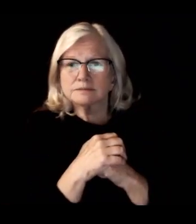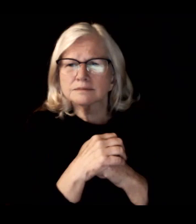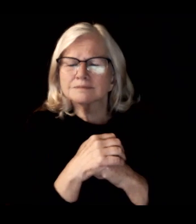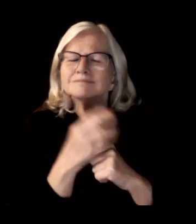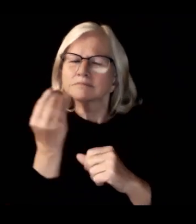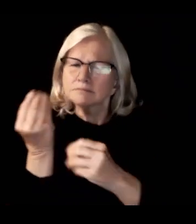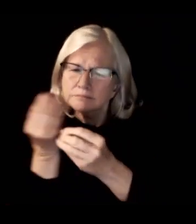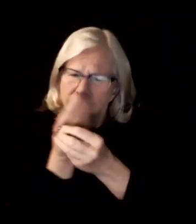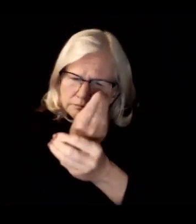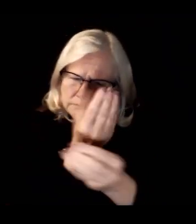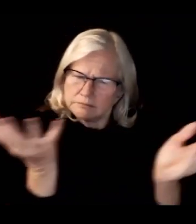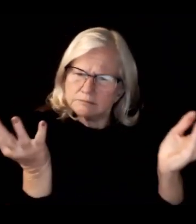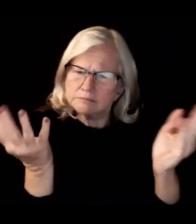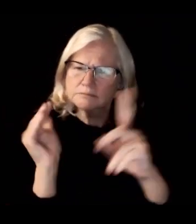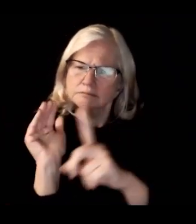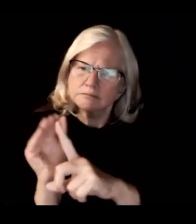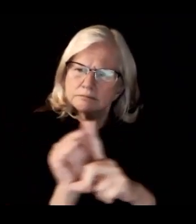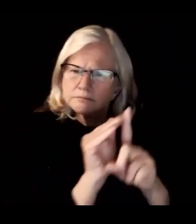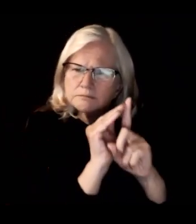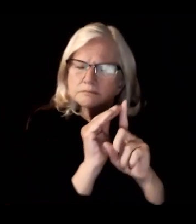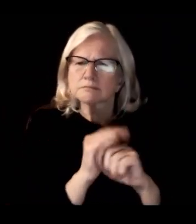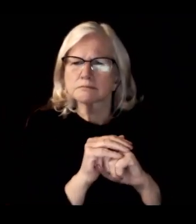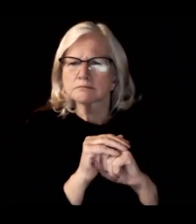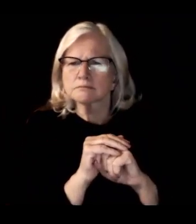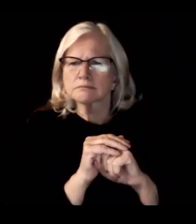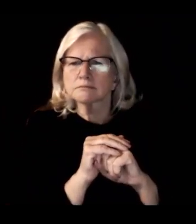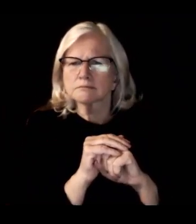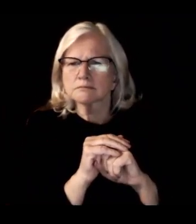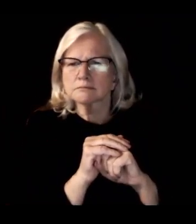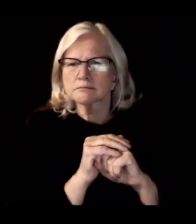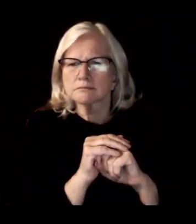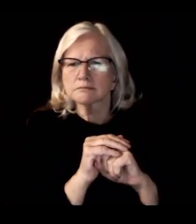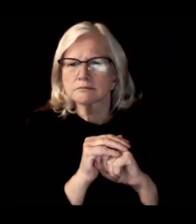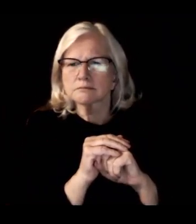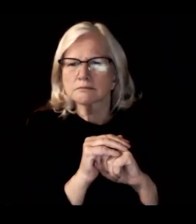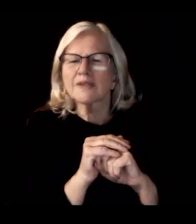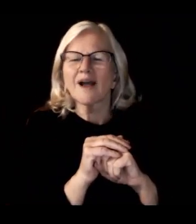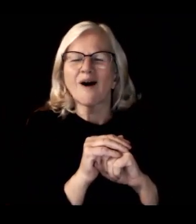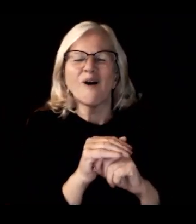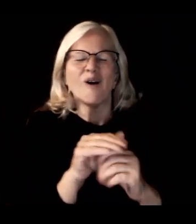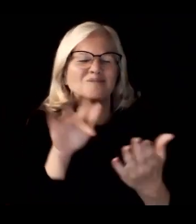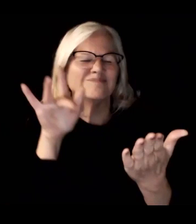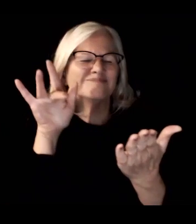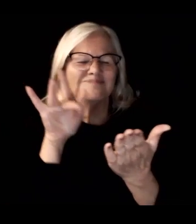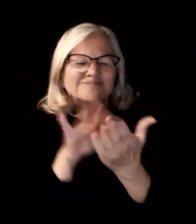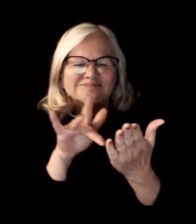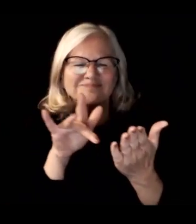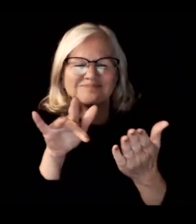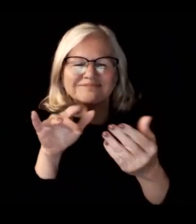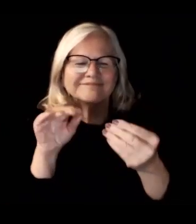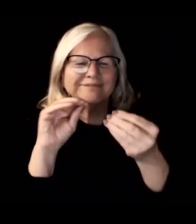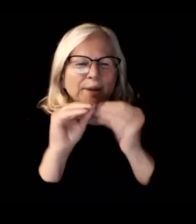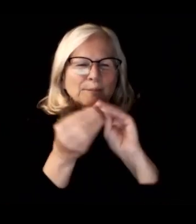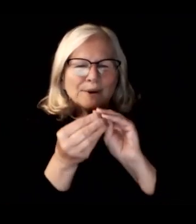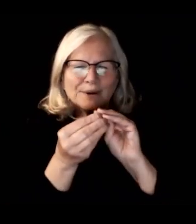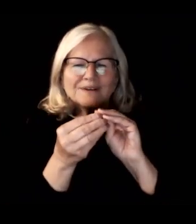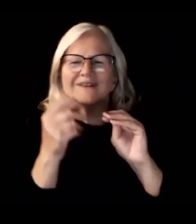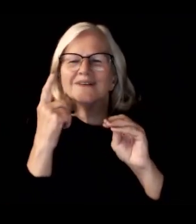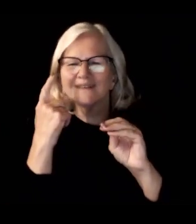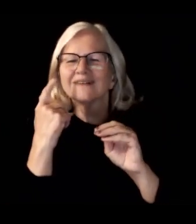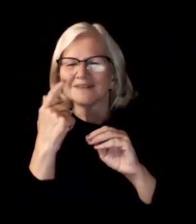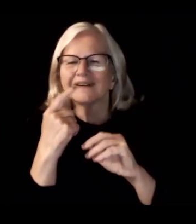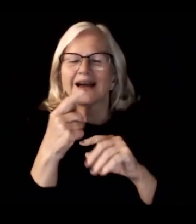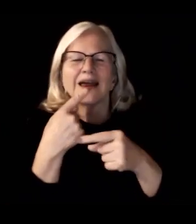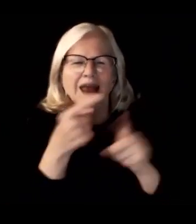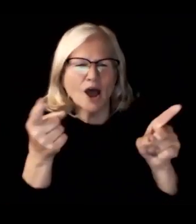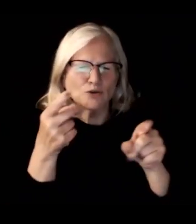you will need to press *1 on your telephone keypad and wait for your name to be announced. Your first question comes from the line of